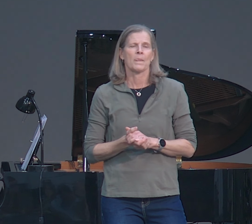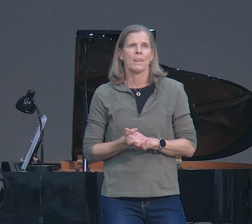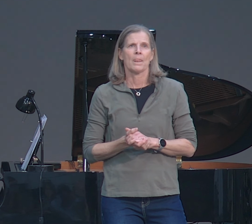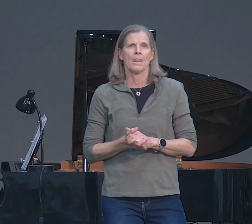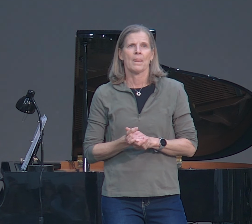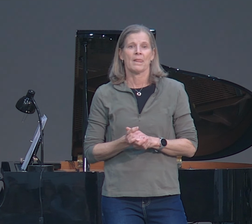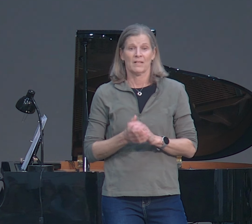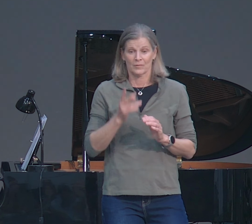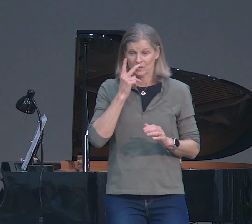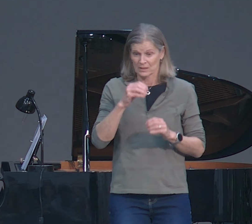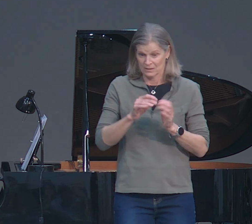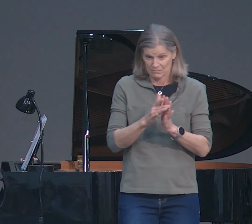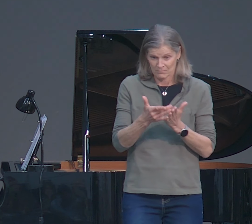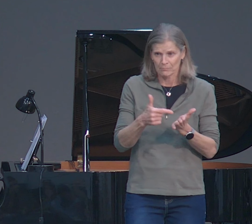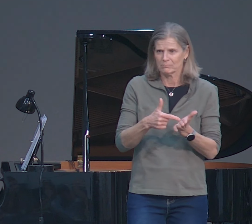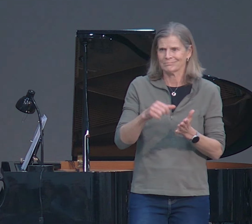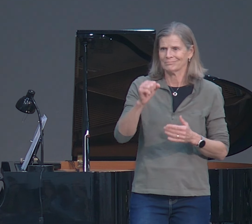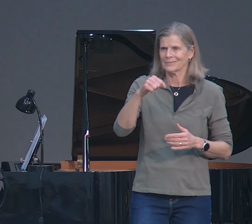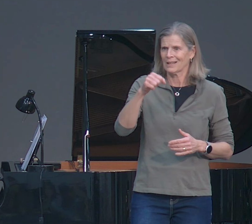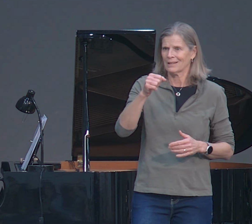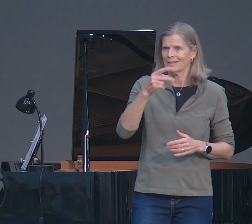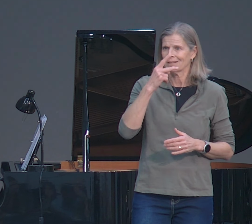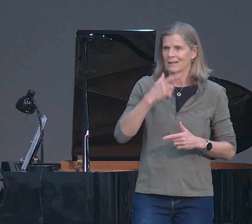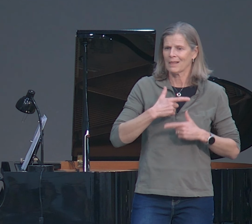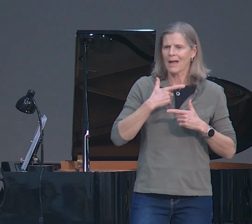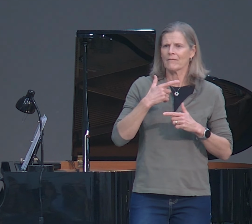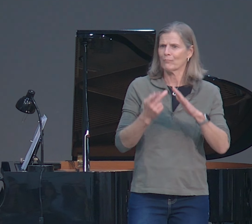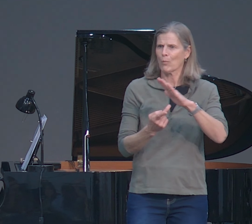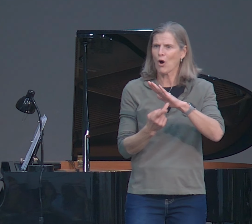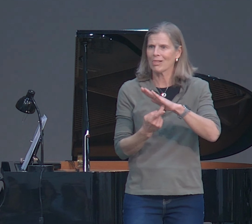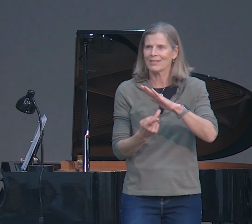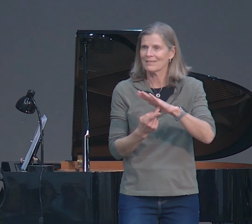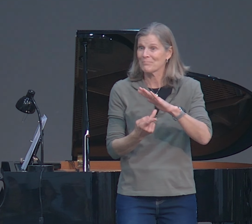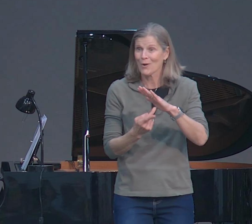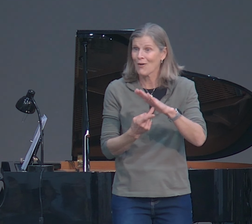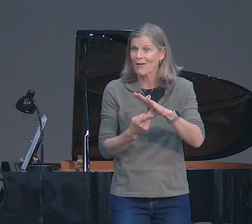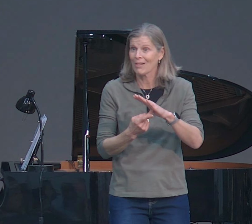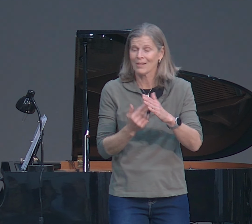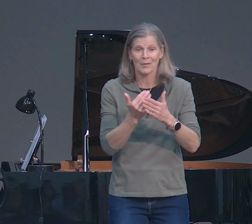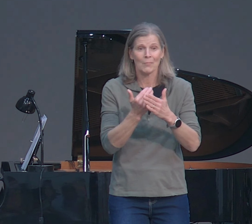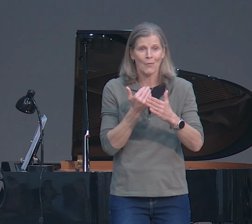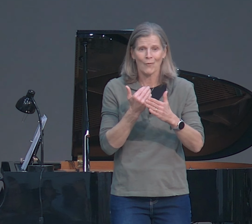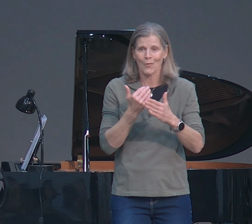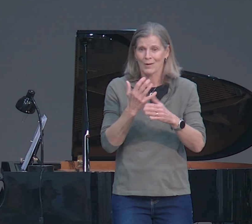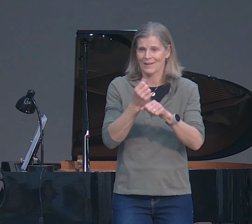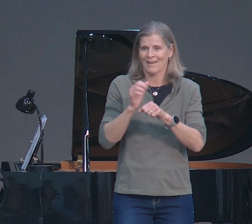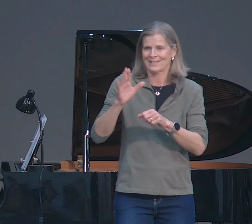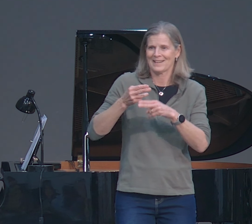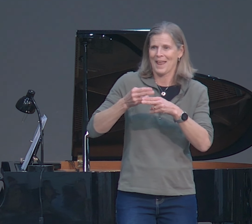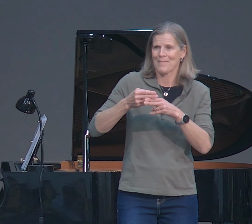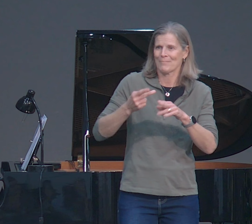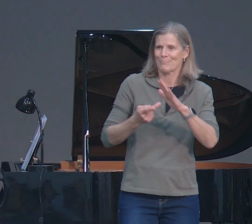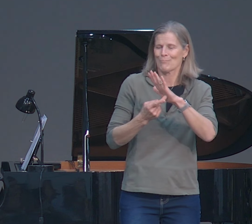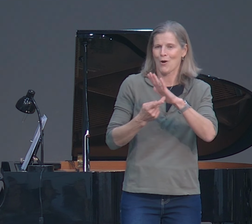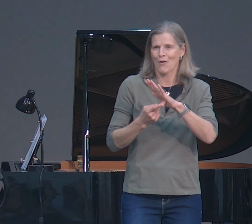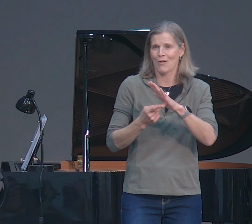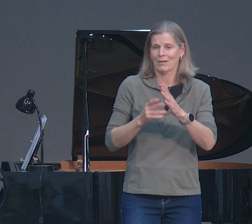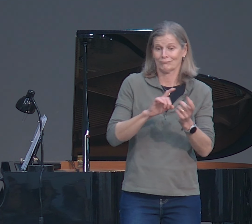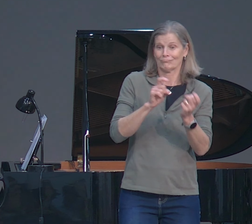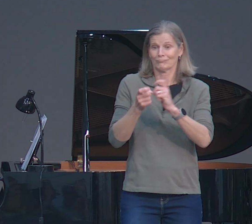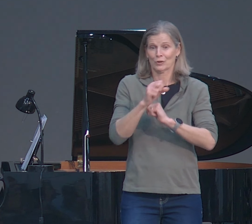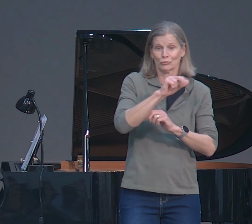Do we see that in the Bible? Yes, we actually see this in the life of the Apostle Paul. Before he got that name, before his